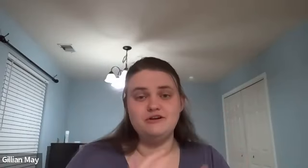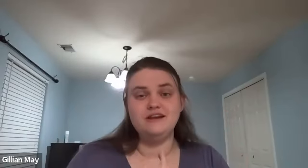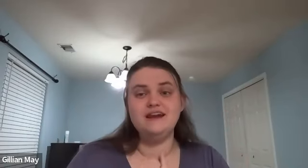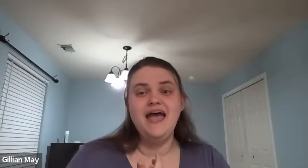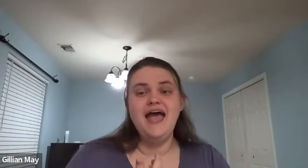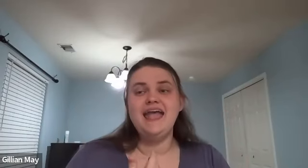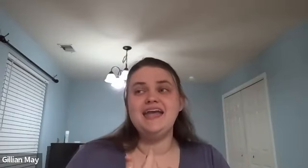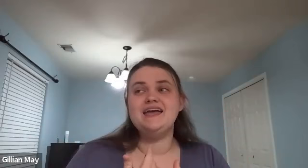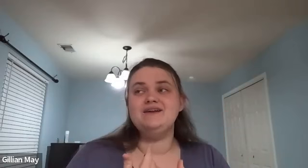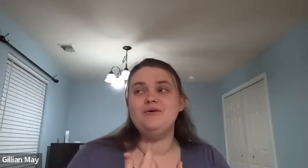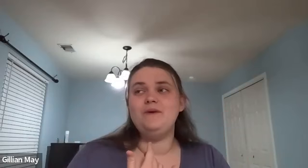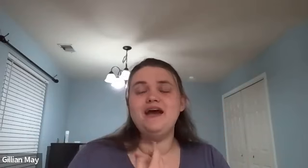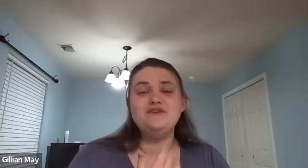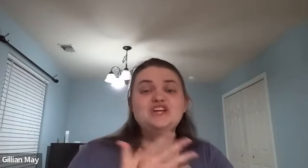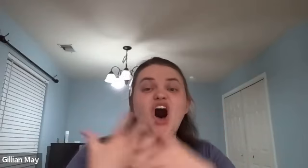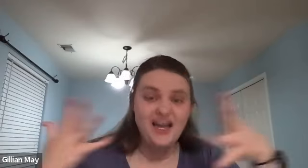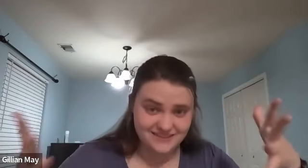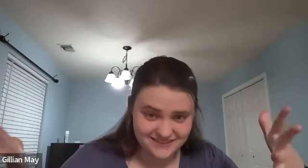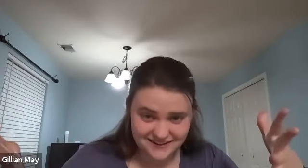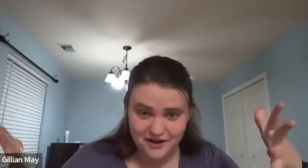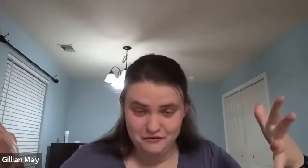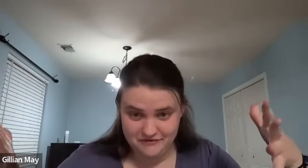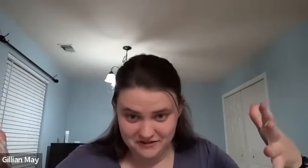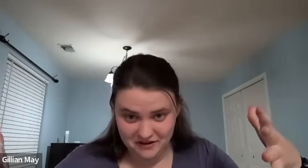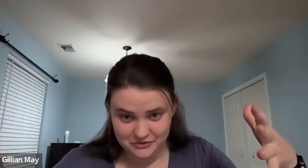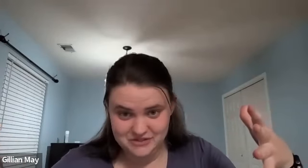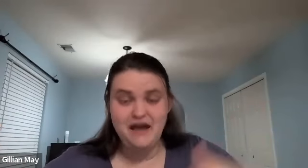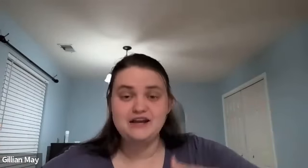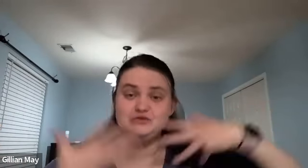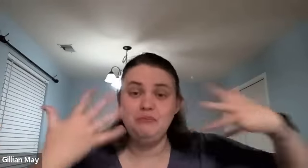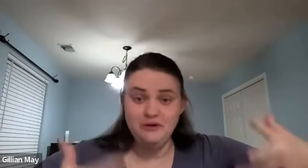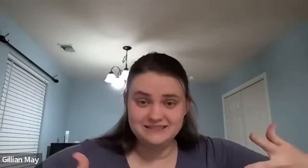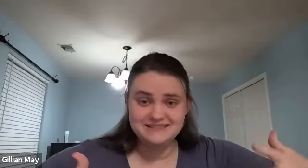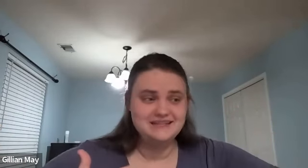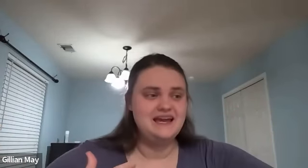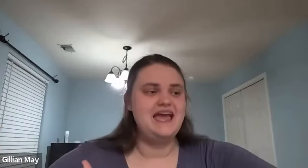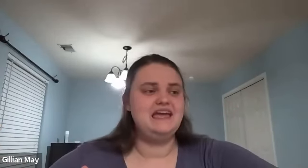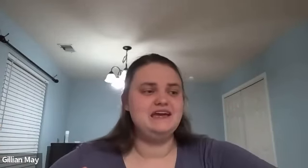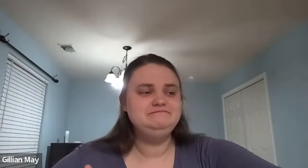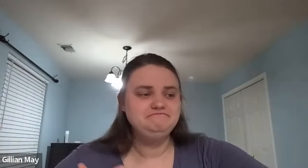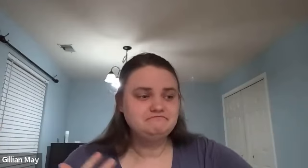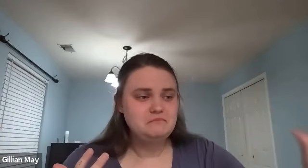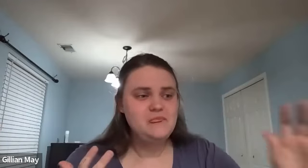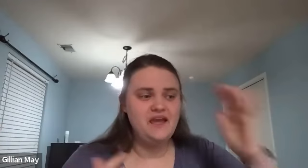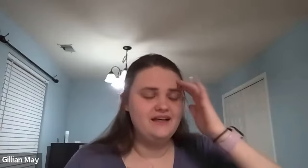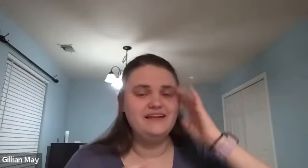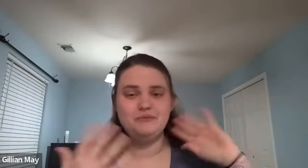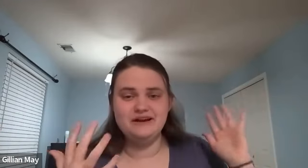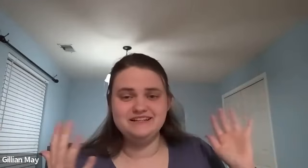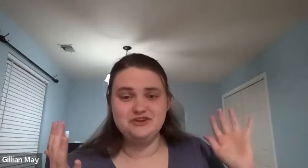librarian, and we have a ton of graphic novels, of actual books. And I like wanted to try